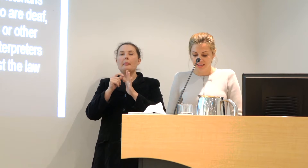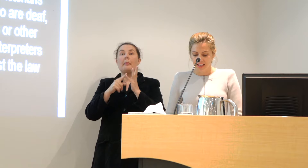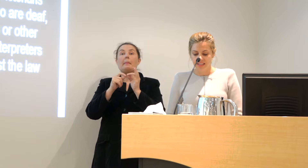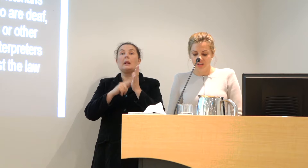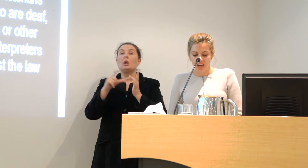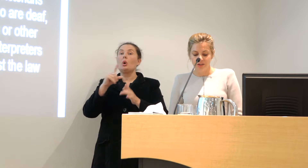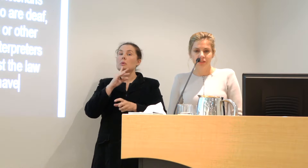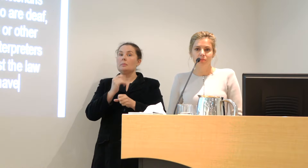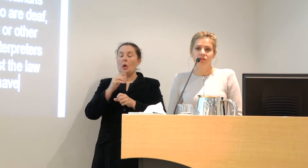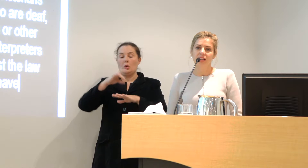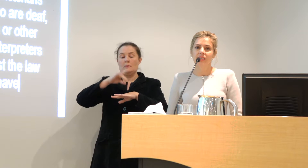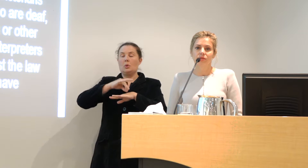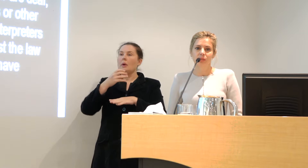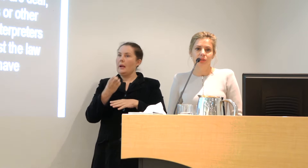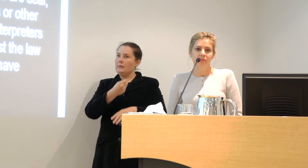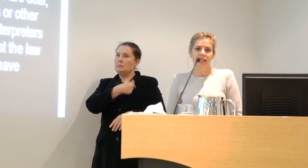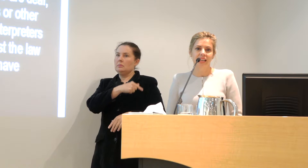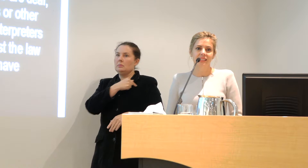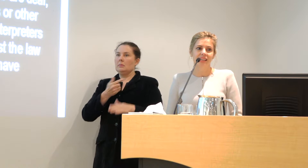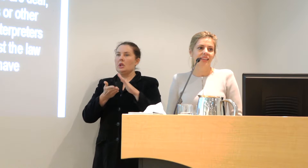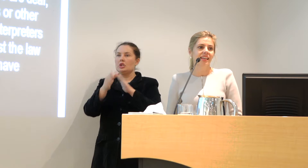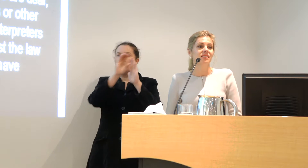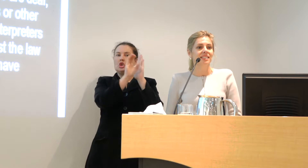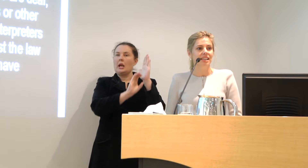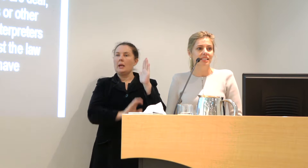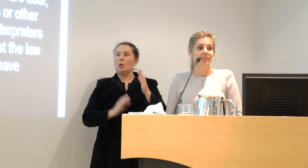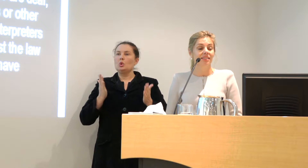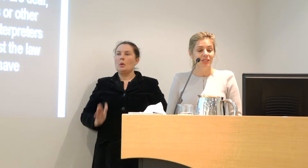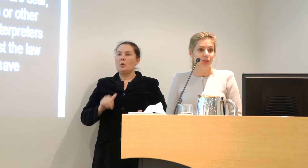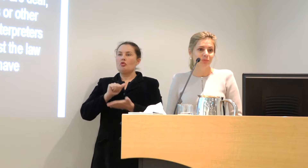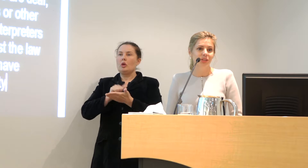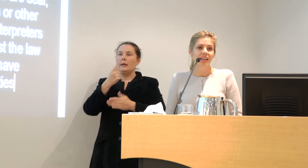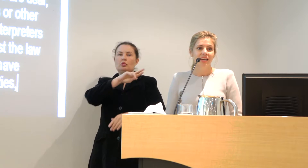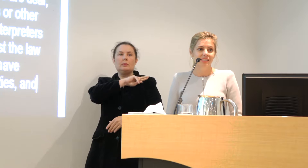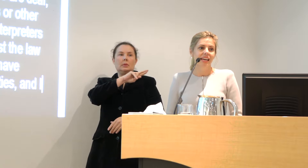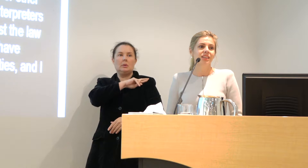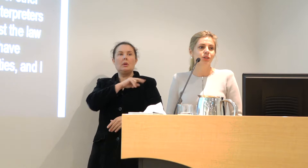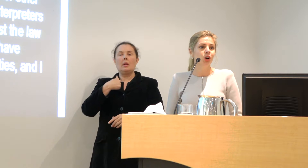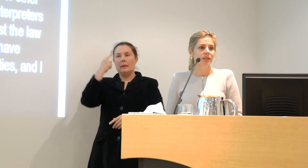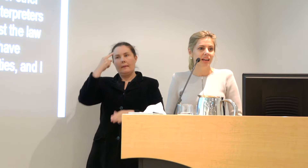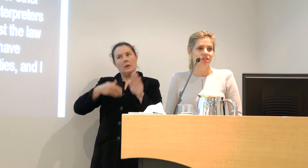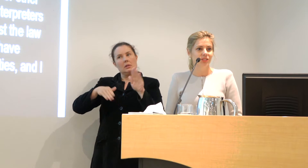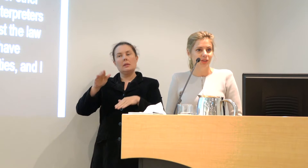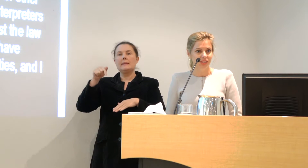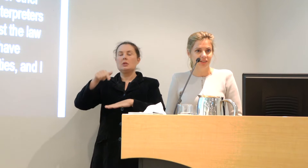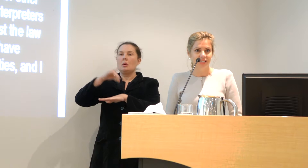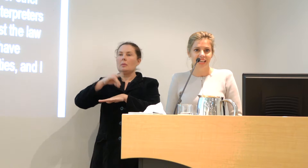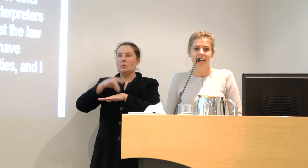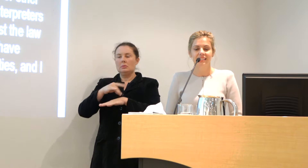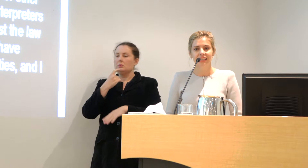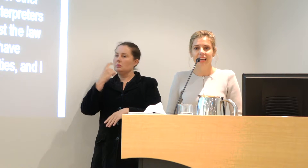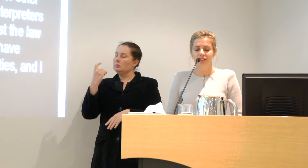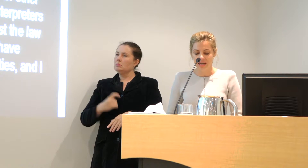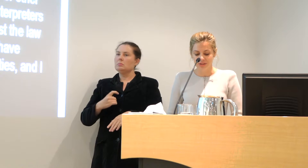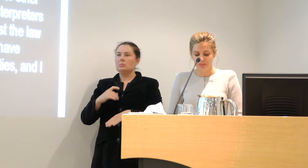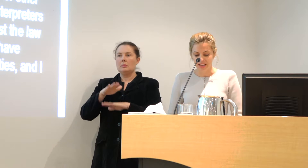obligations under the Charter of Human Rights and Responsibilities, and I think it's fantastic that this hospital is taking those obligations so seriously